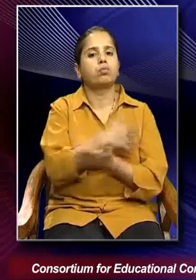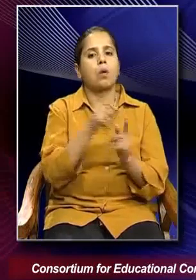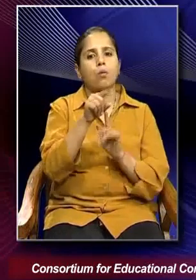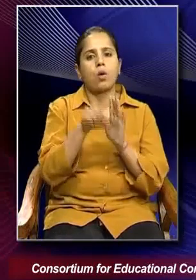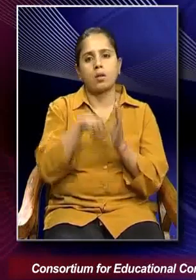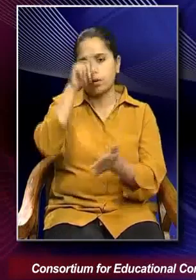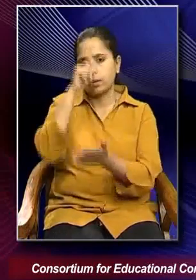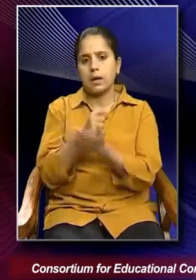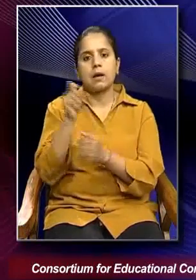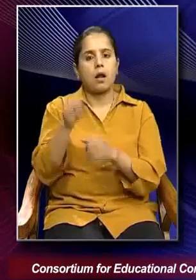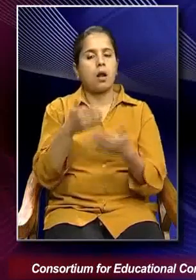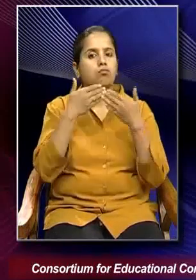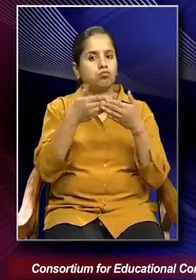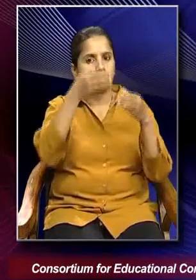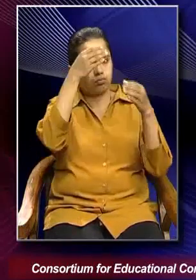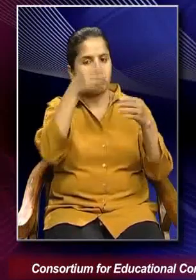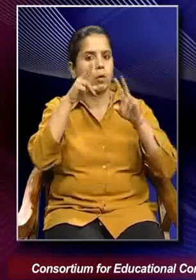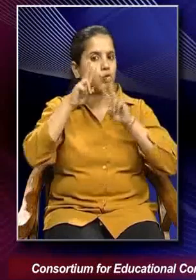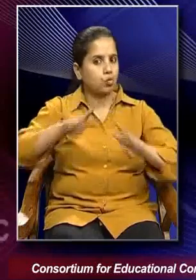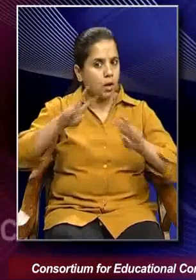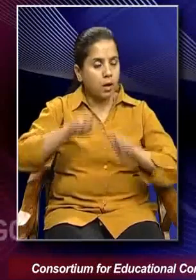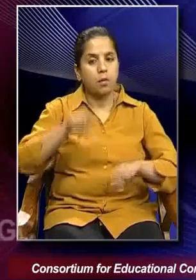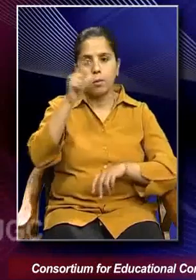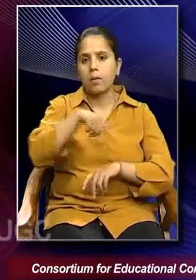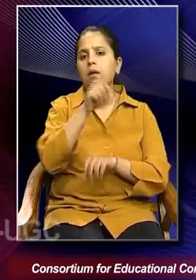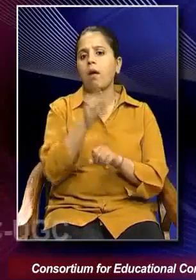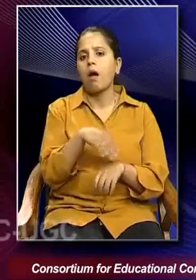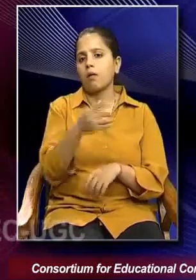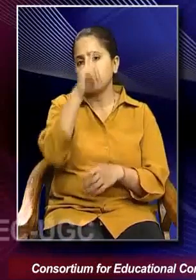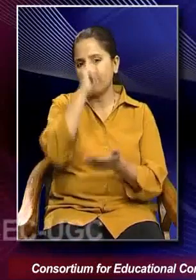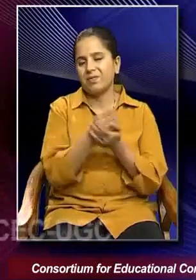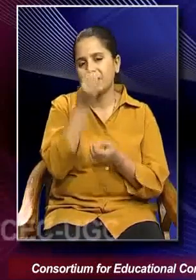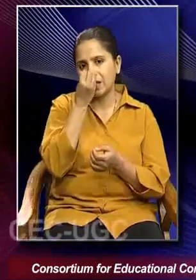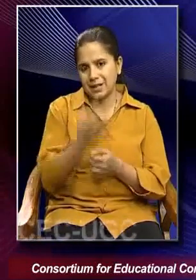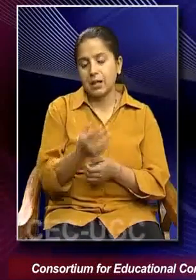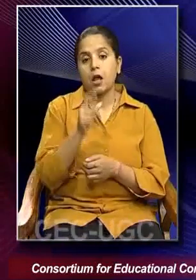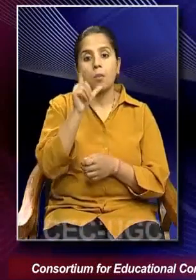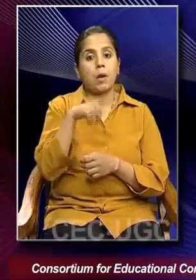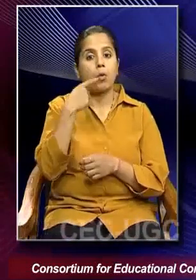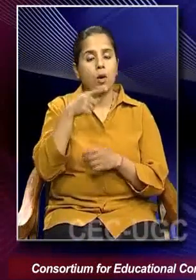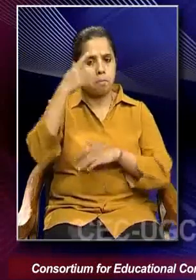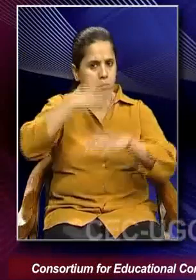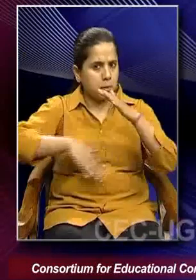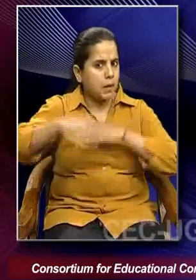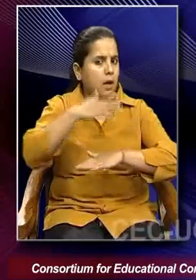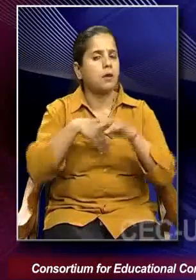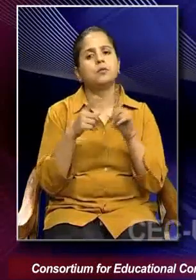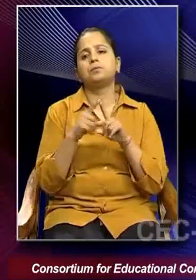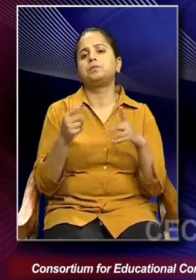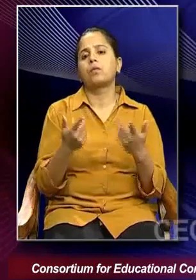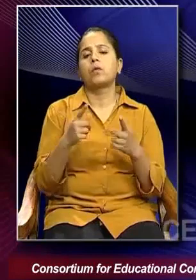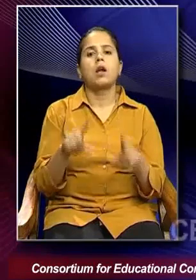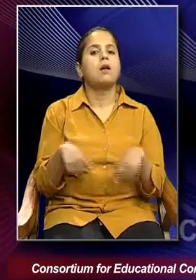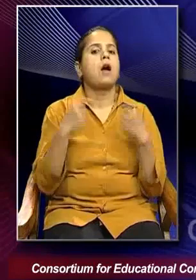makers, academician and researcher, and of course the people who are looking at planning the life